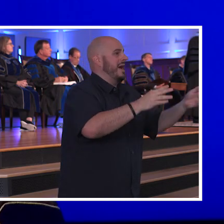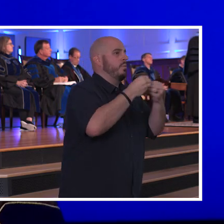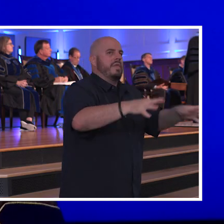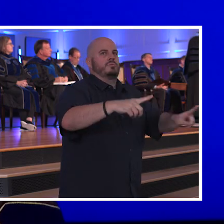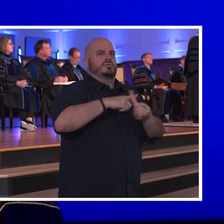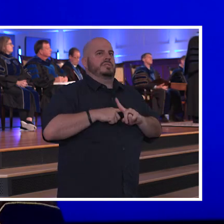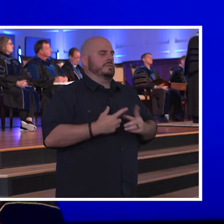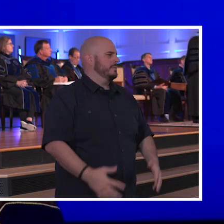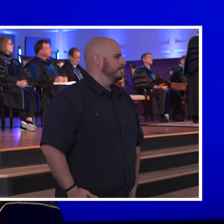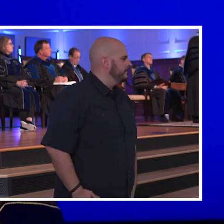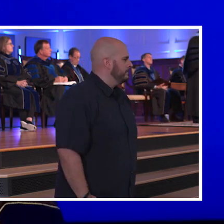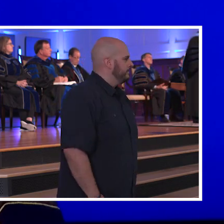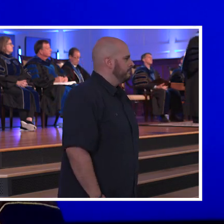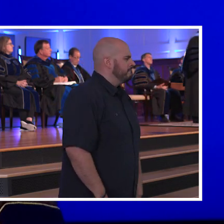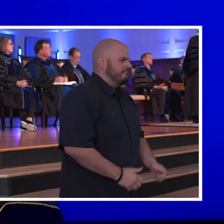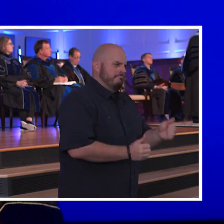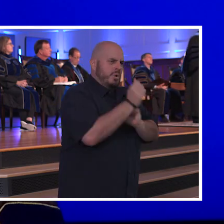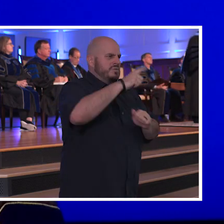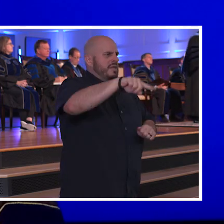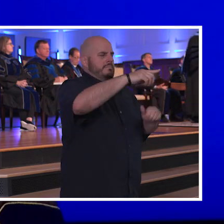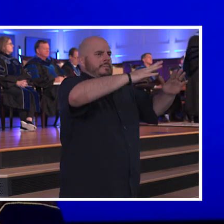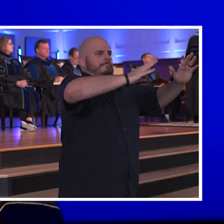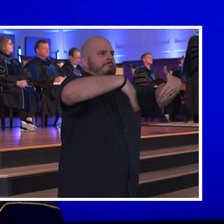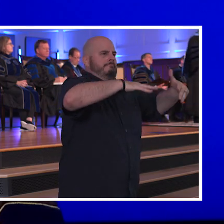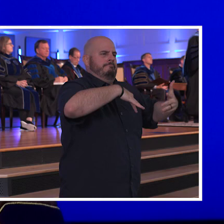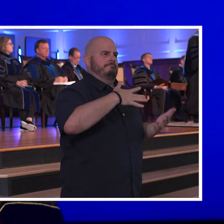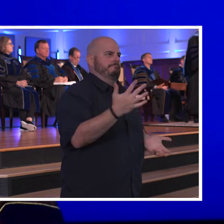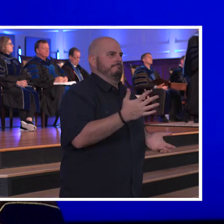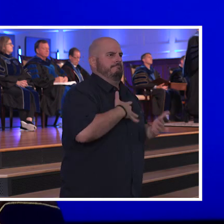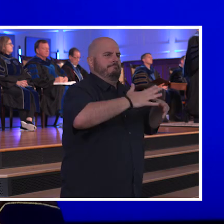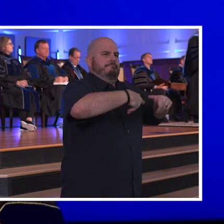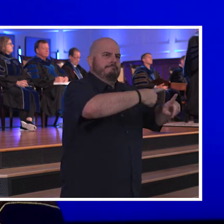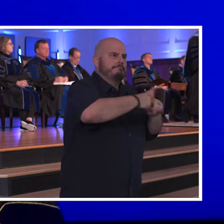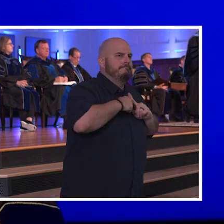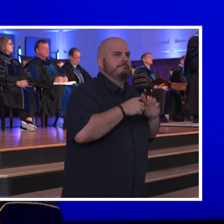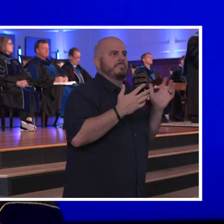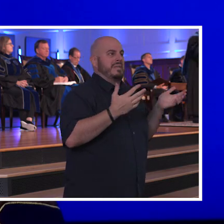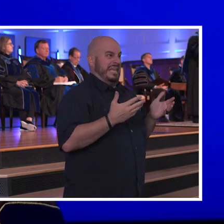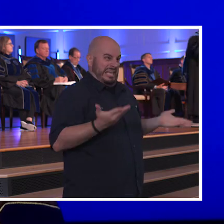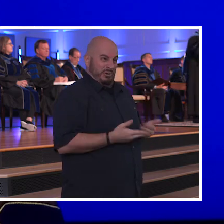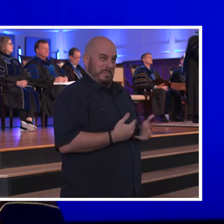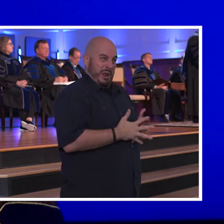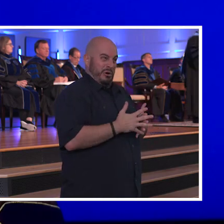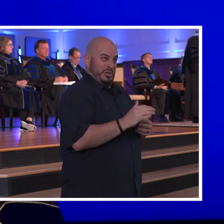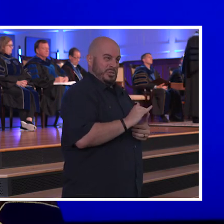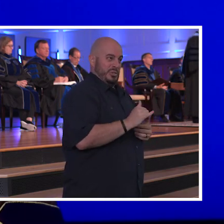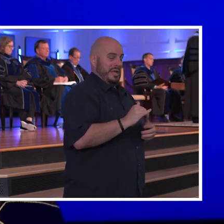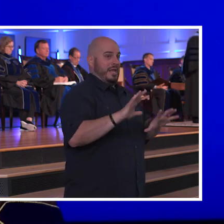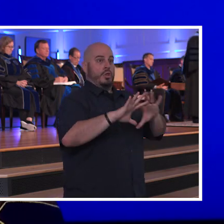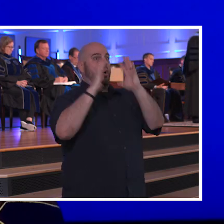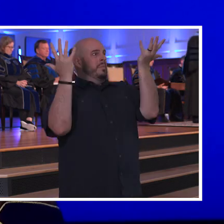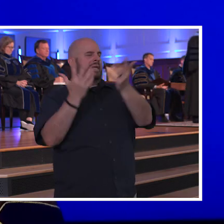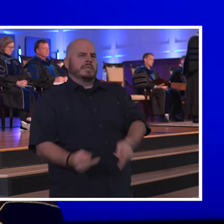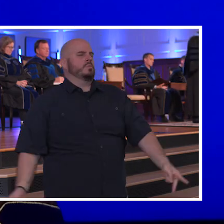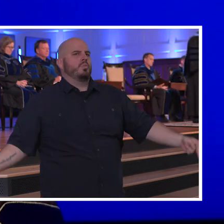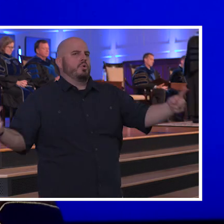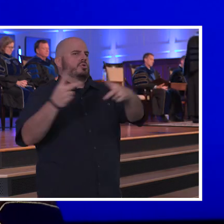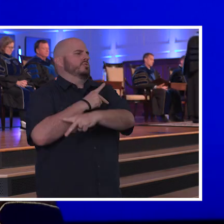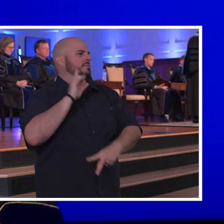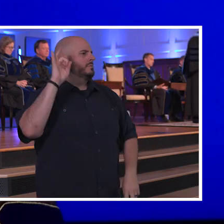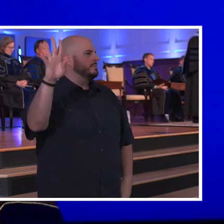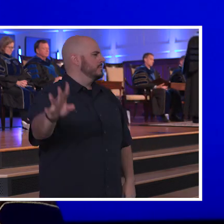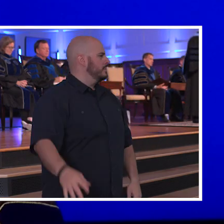Again, most of them are unreached, even in America. And of course, globally, the situation is even